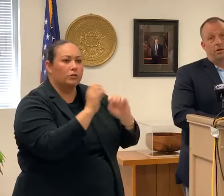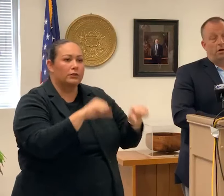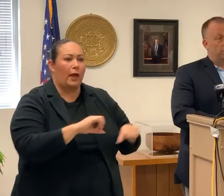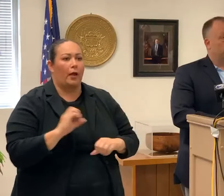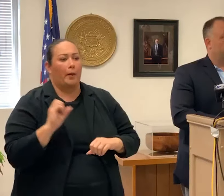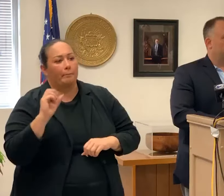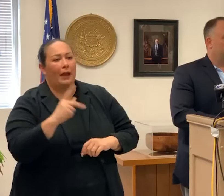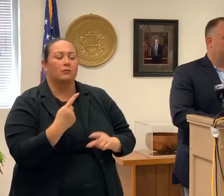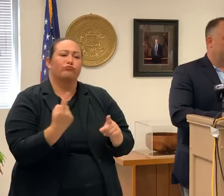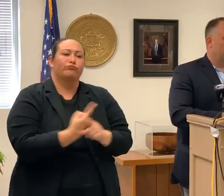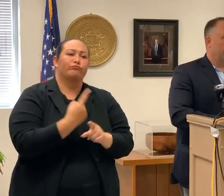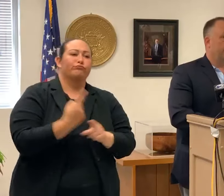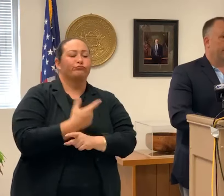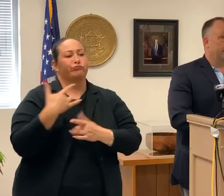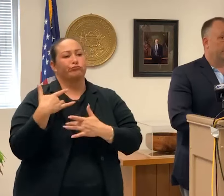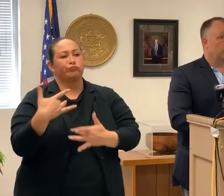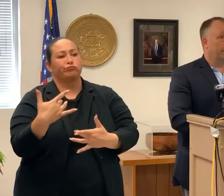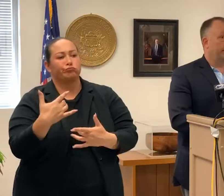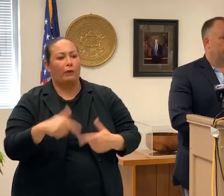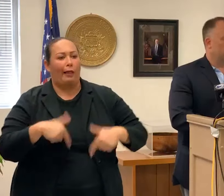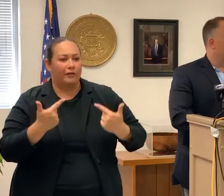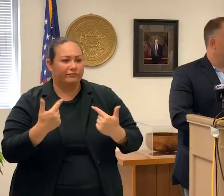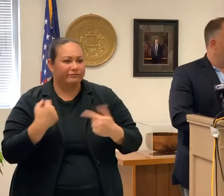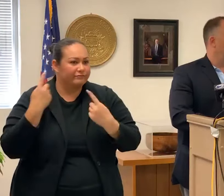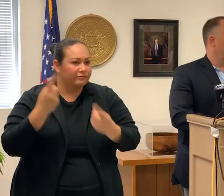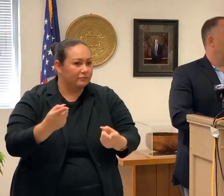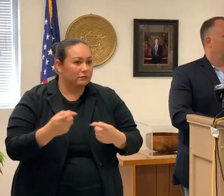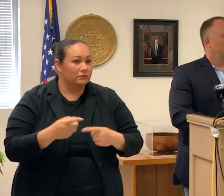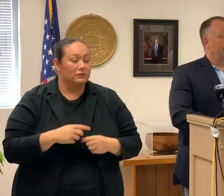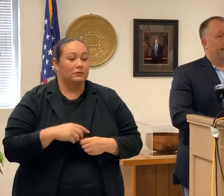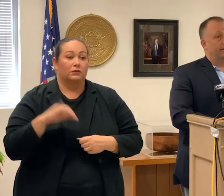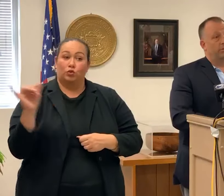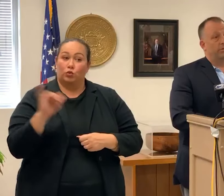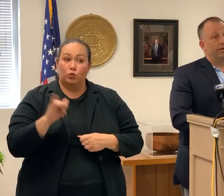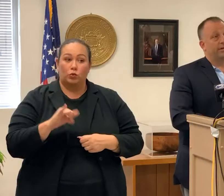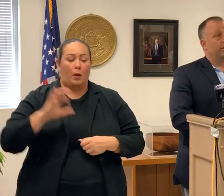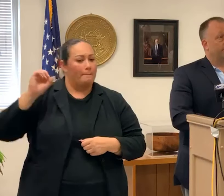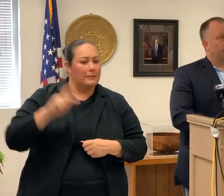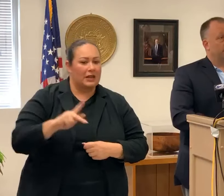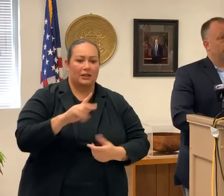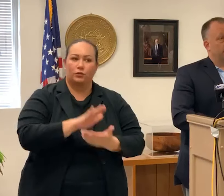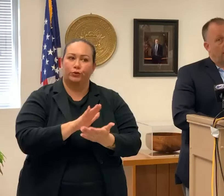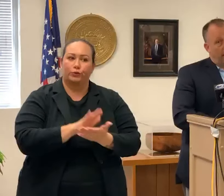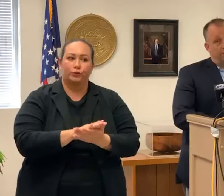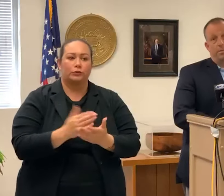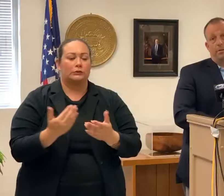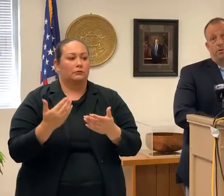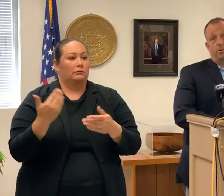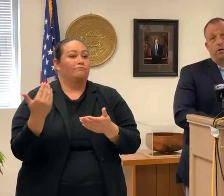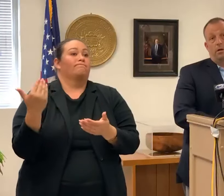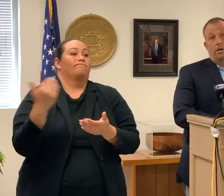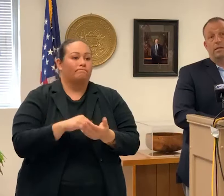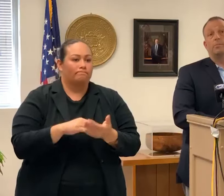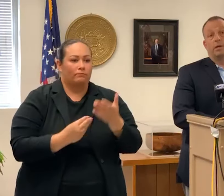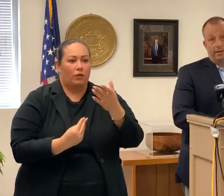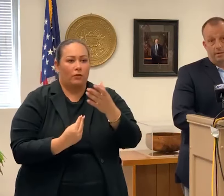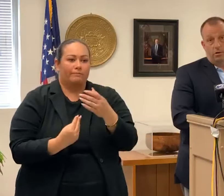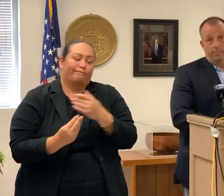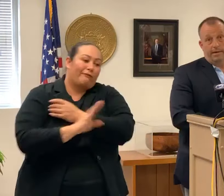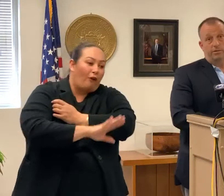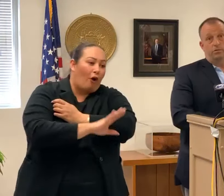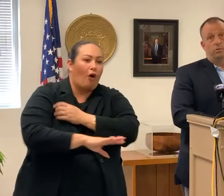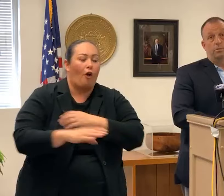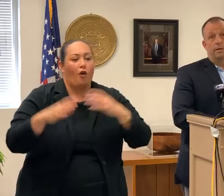lives. Also, this has been a big week because we returned to school, and we were very grateful to see a lot of people